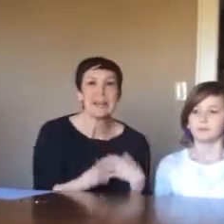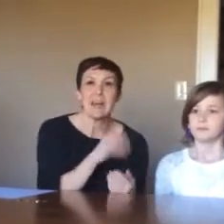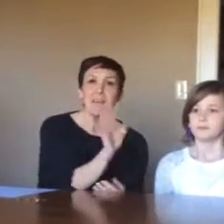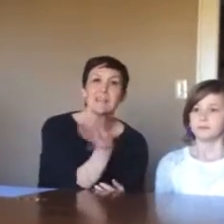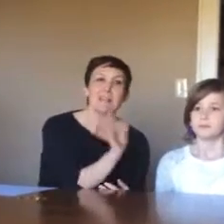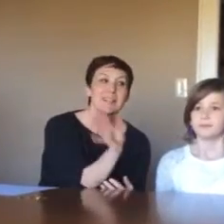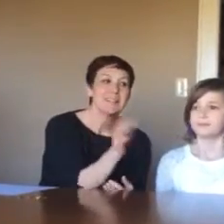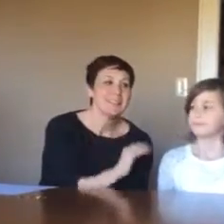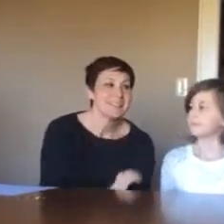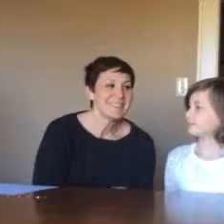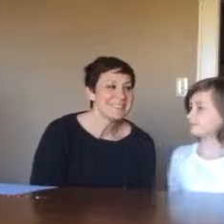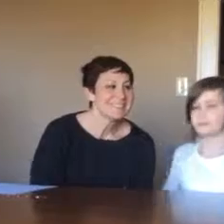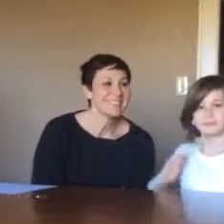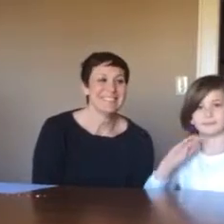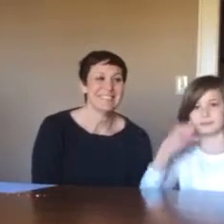Ella.